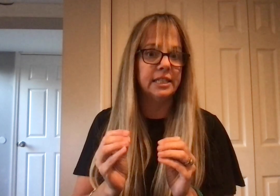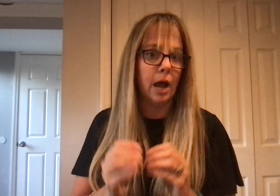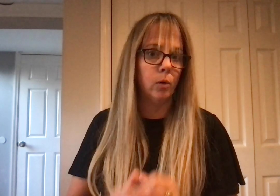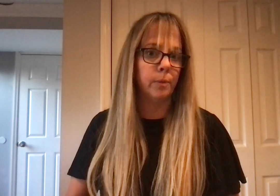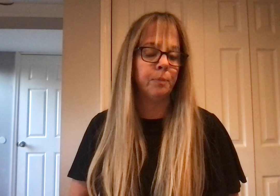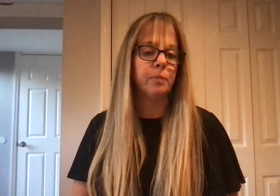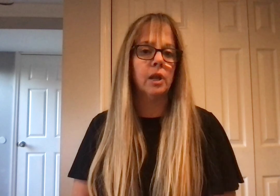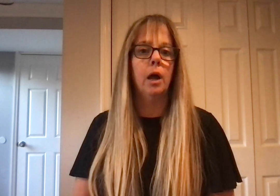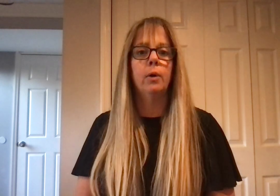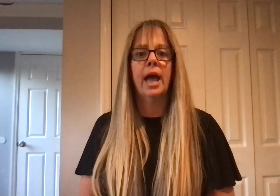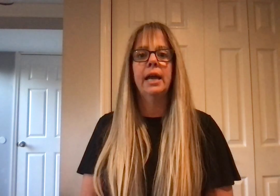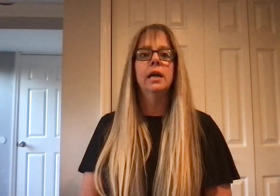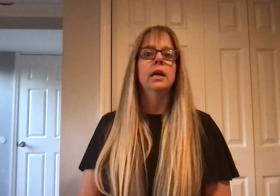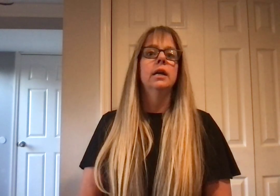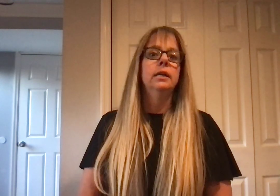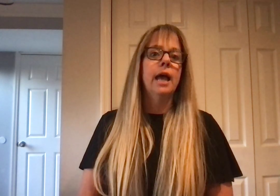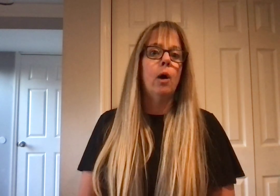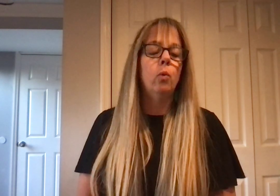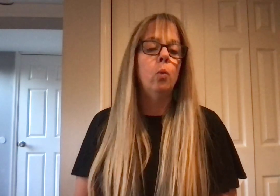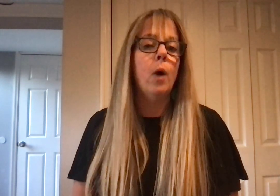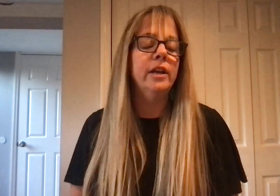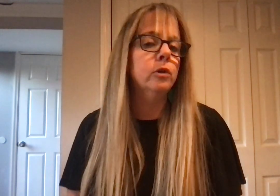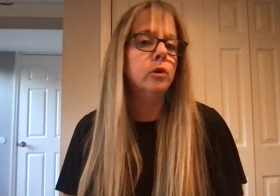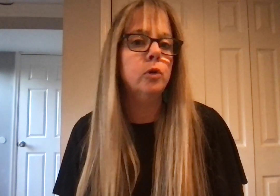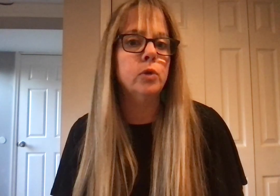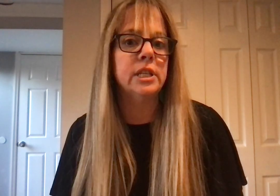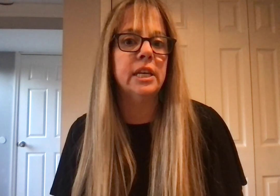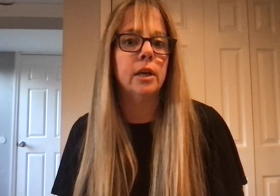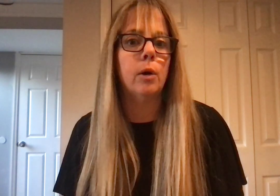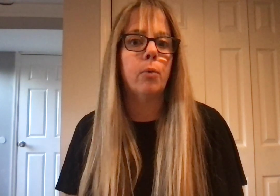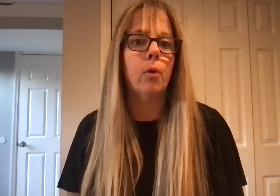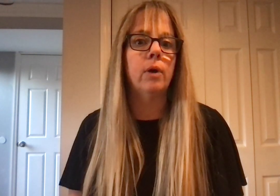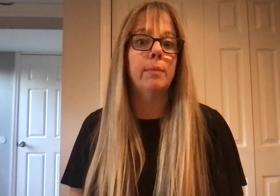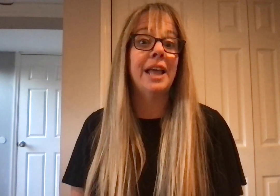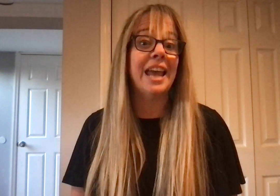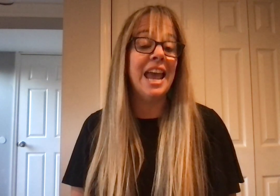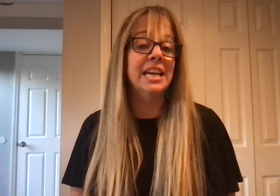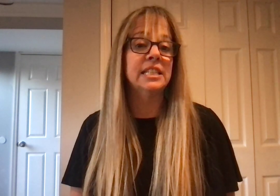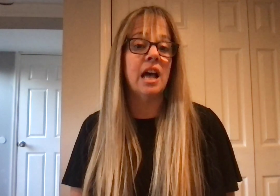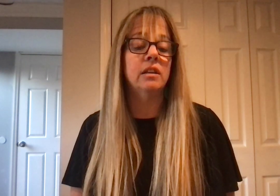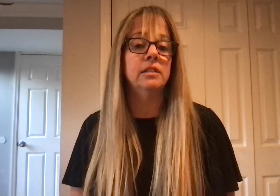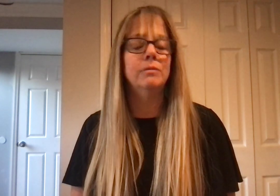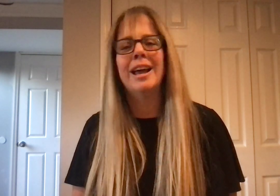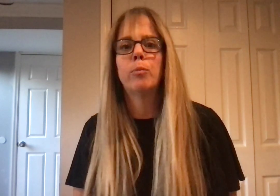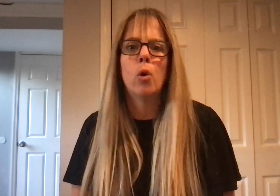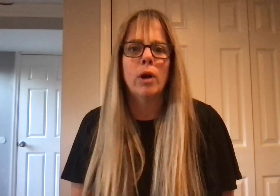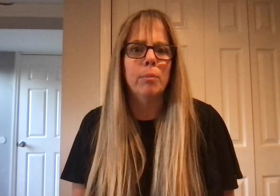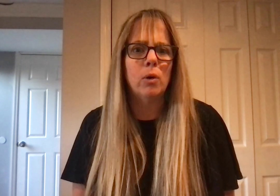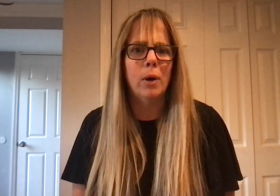out. Okay? Now, when you're using a program like ASL, not a program, but a website,